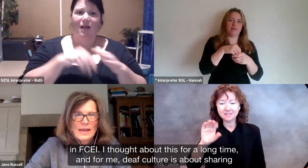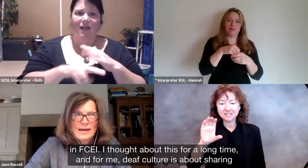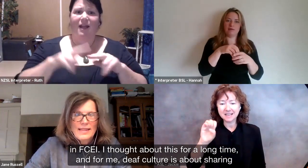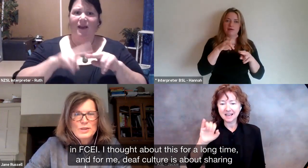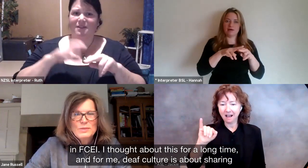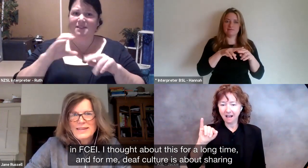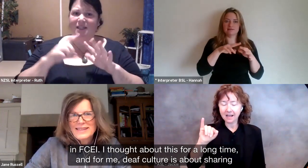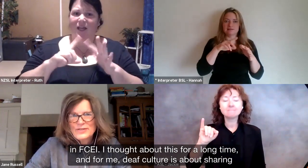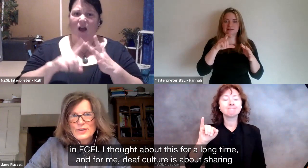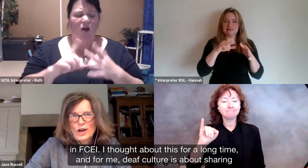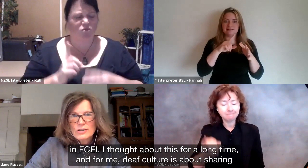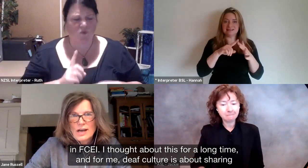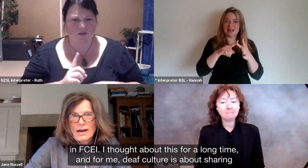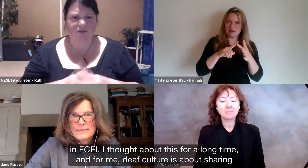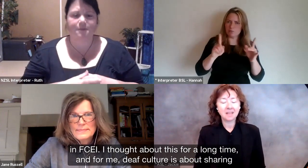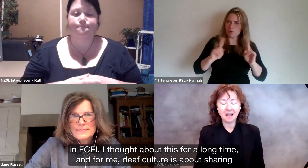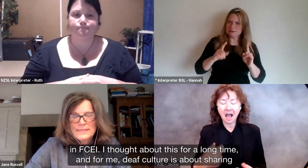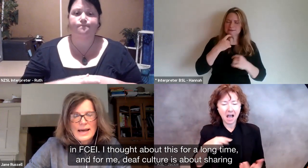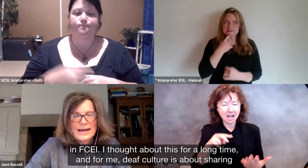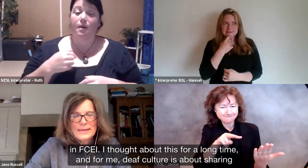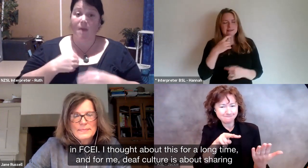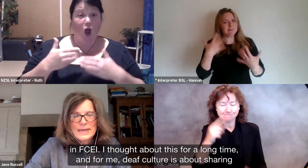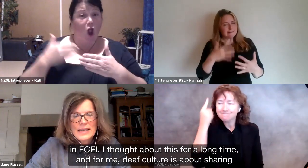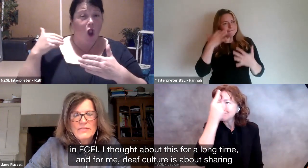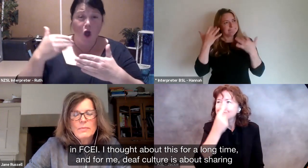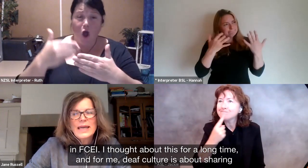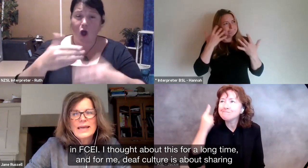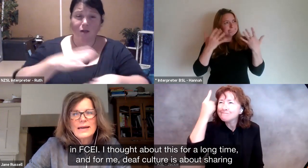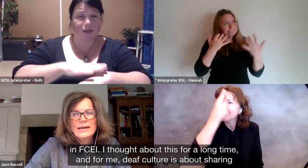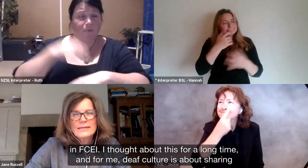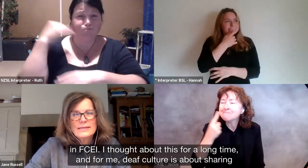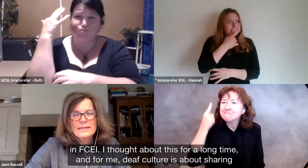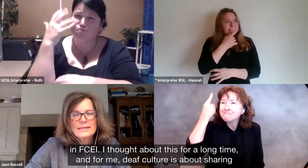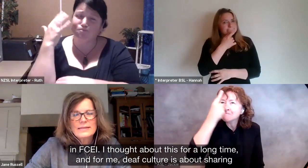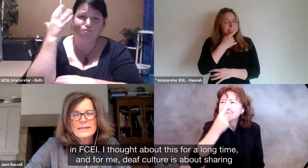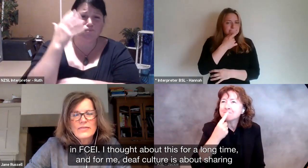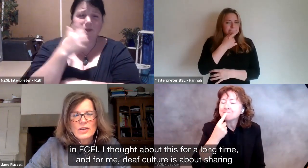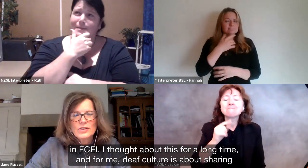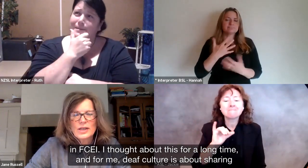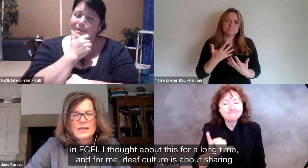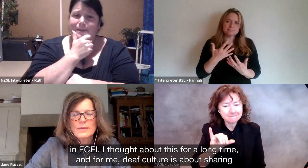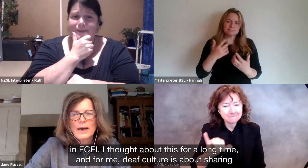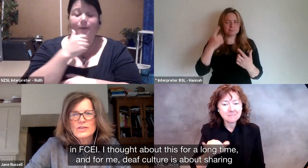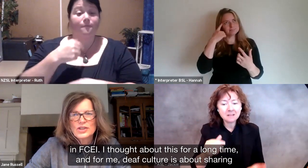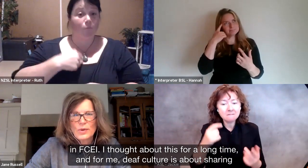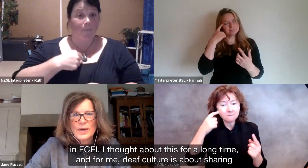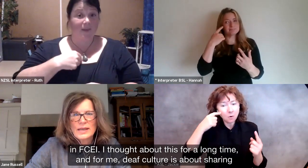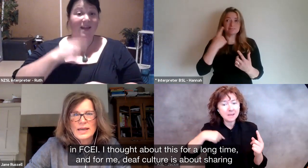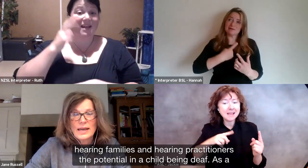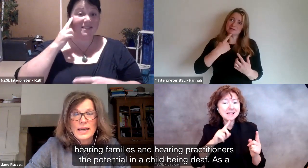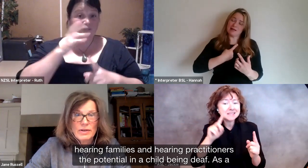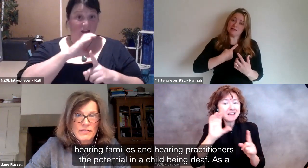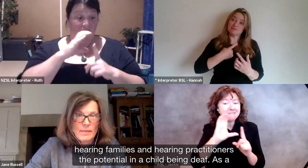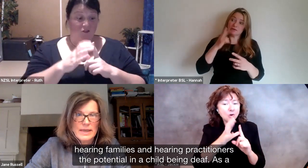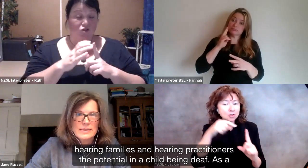I thought about this for a long time. And for me, deaf culture is about showing